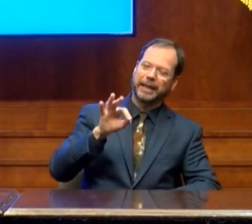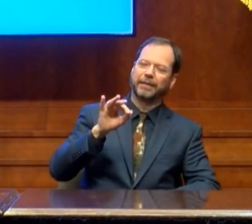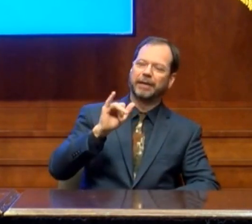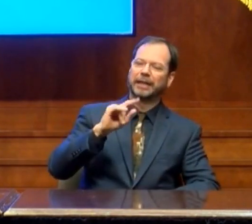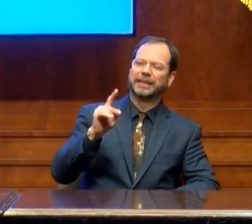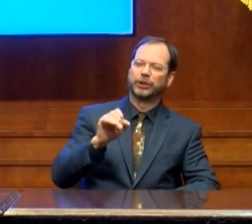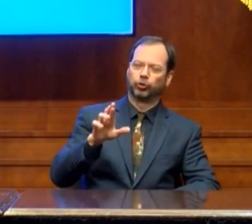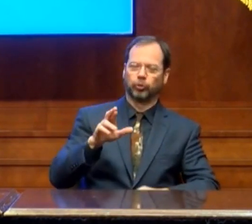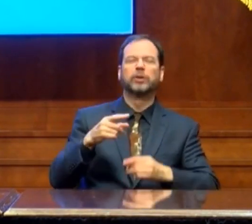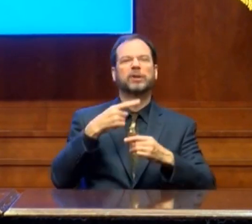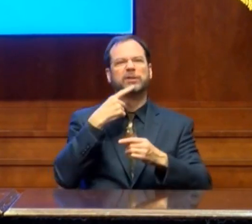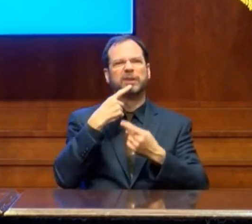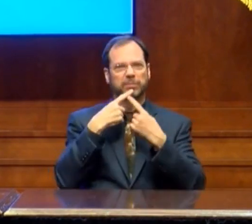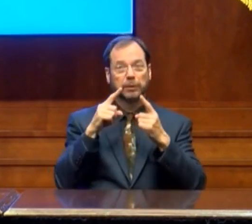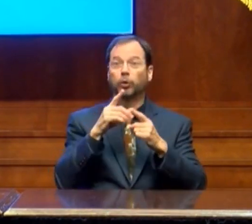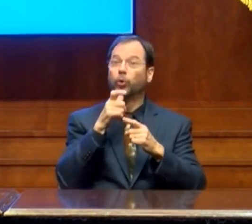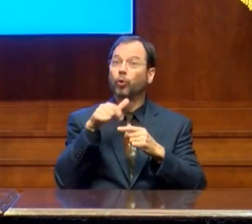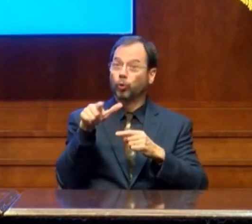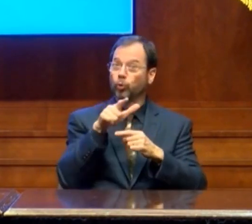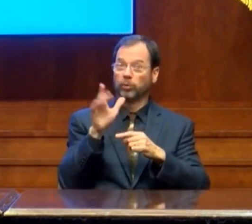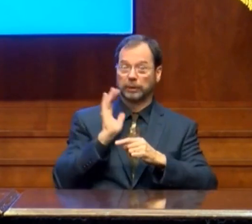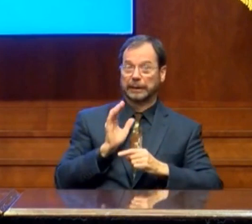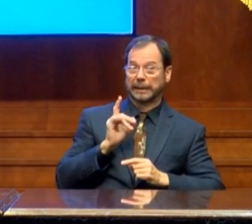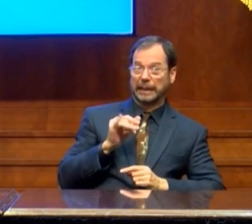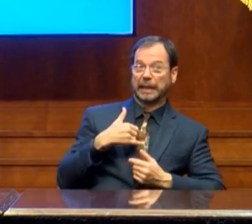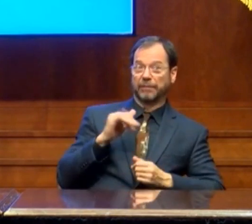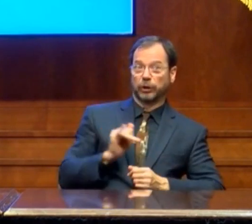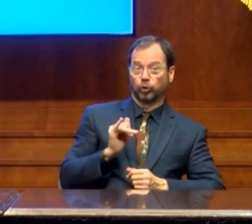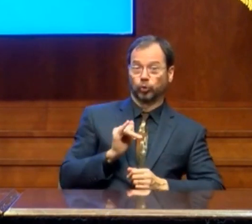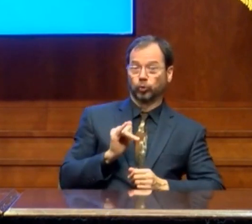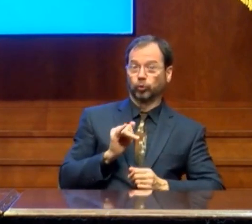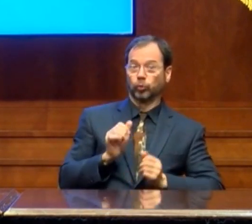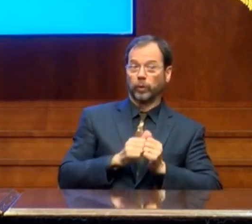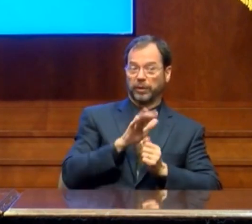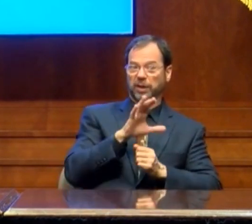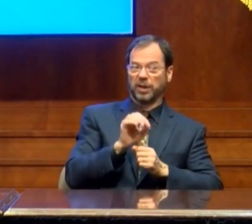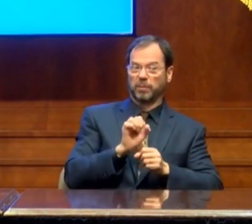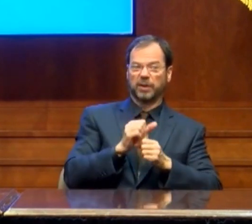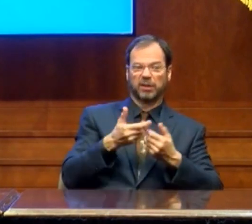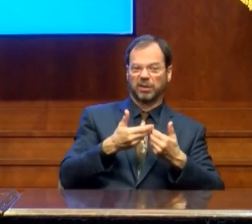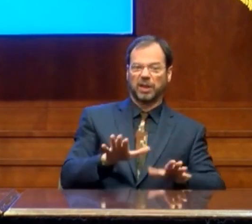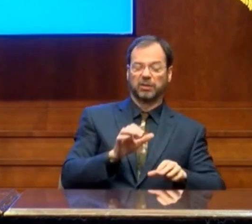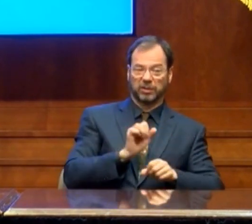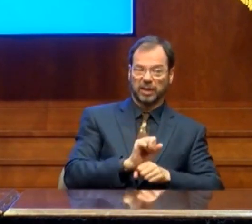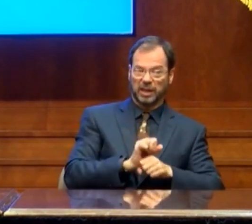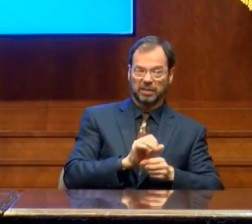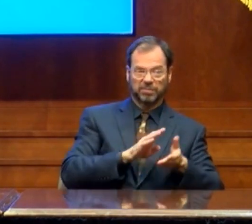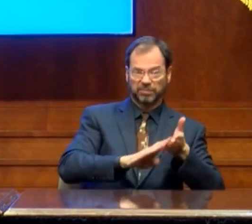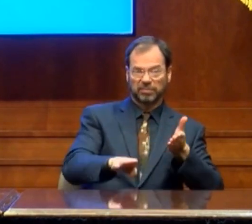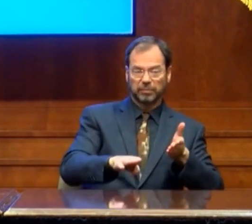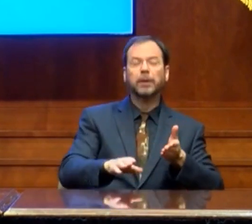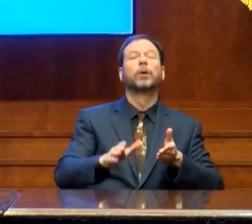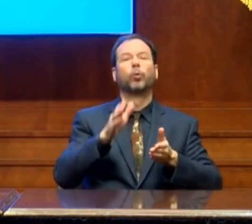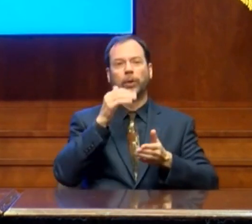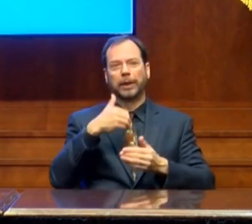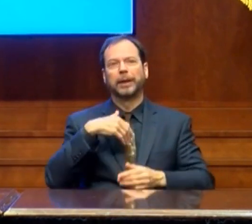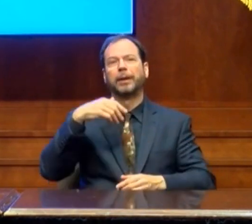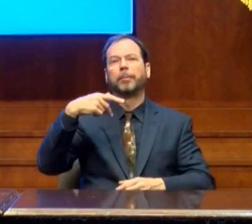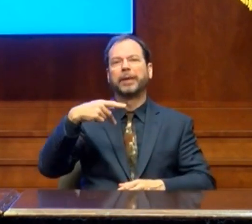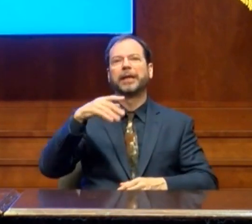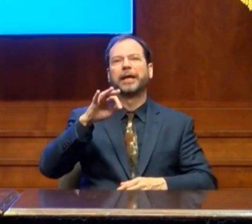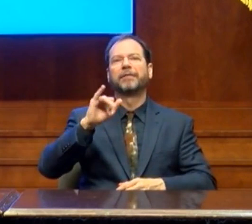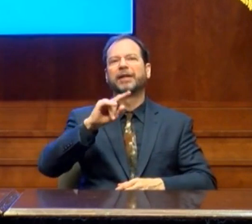made clear that for those who did have insurance that were covered by an employer who lost their job, they will